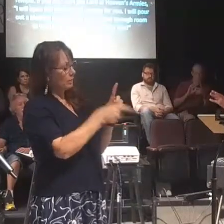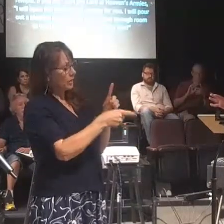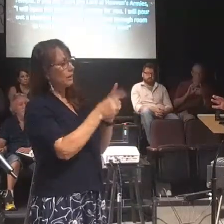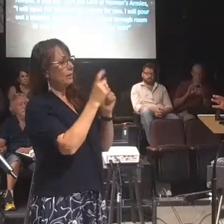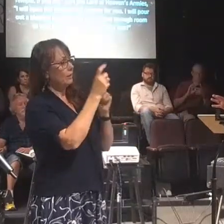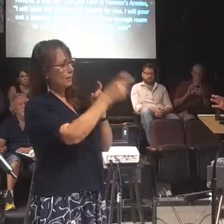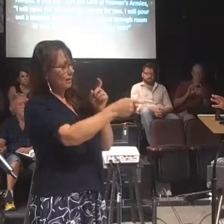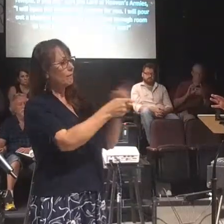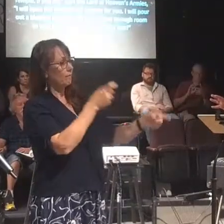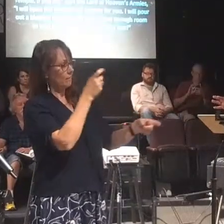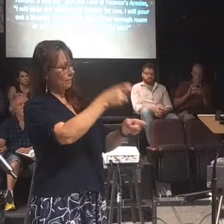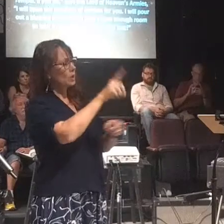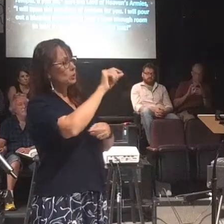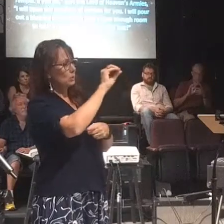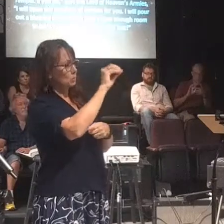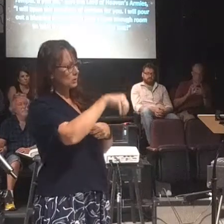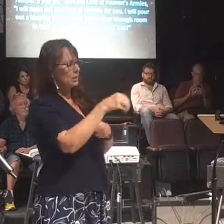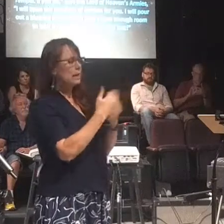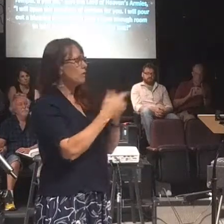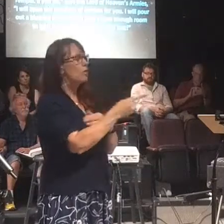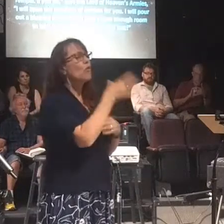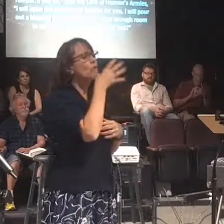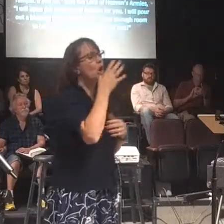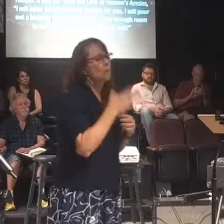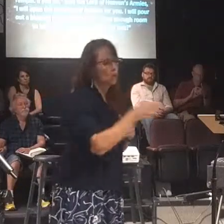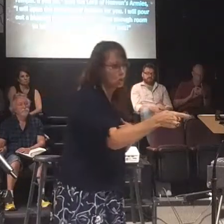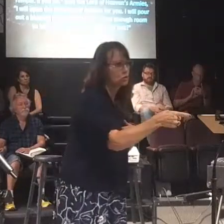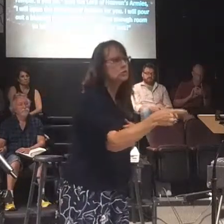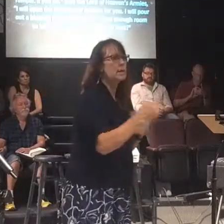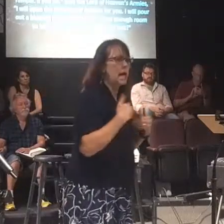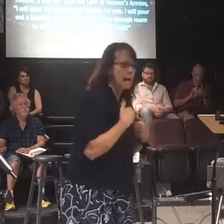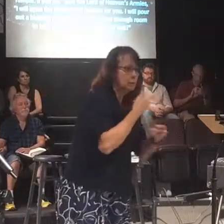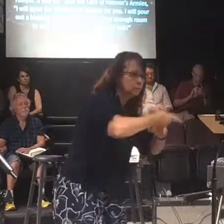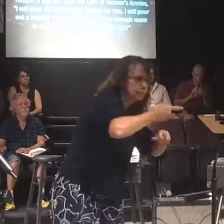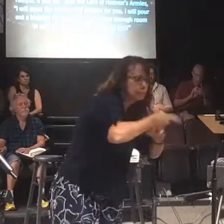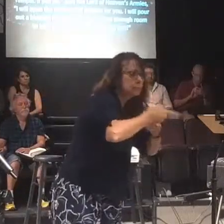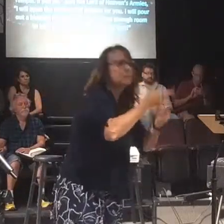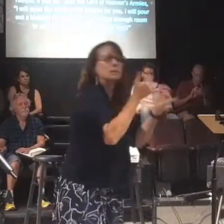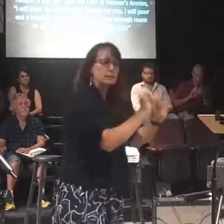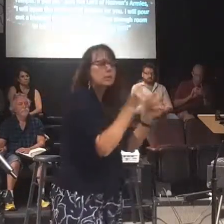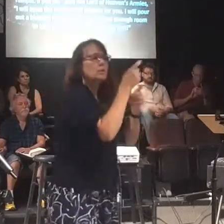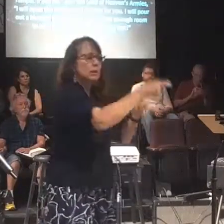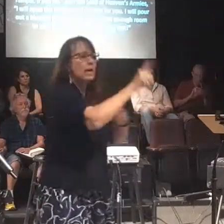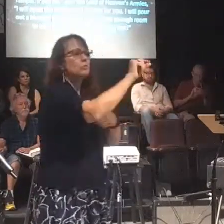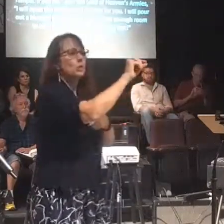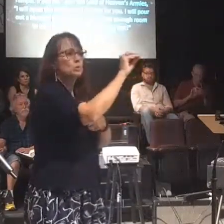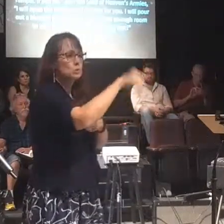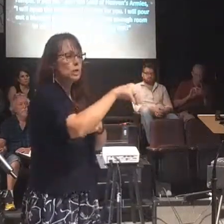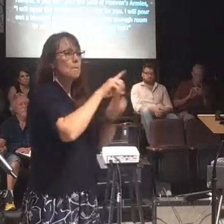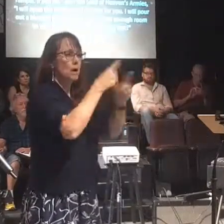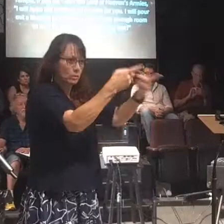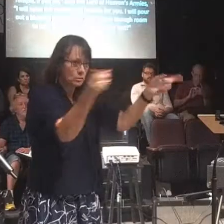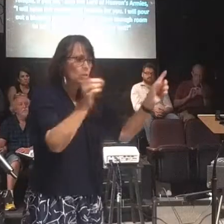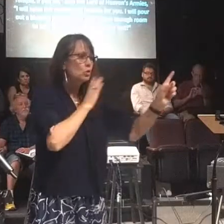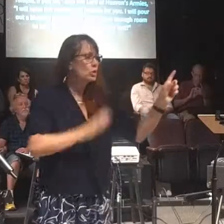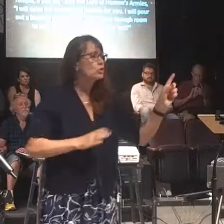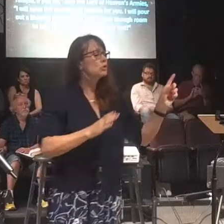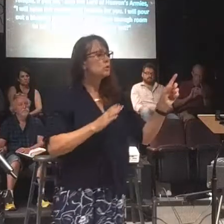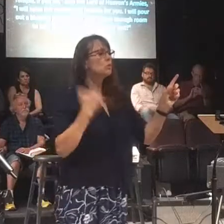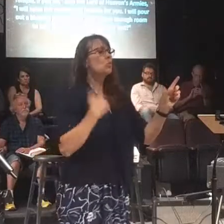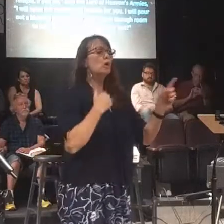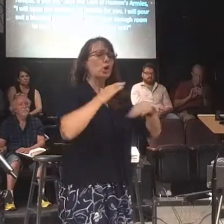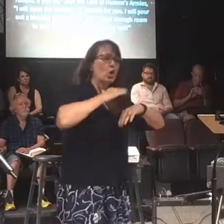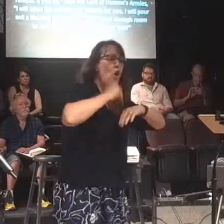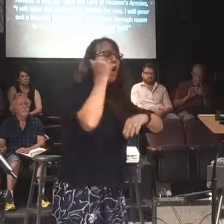agrarian sense of the word. But as Christians, we're called for sacrificial giving. That's the call. And